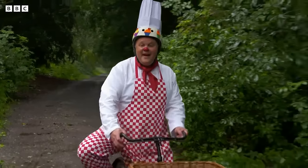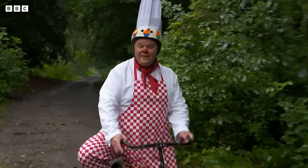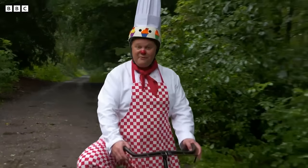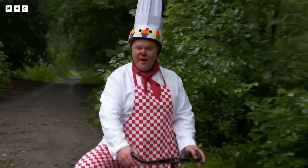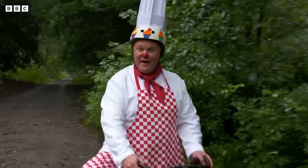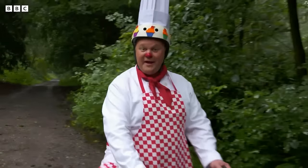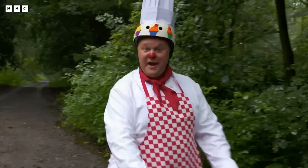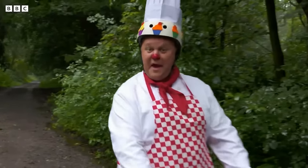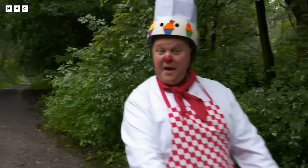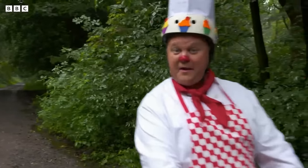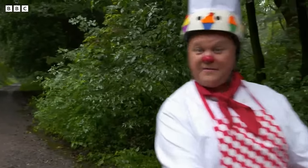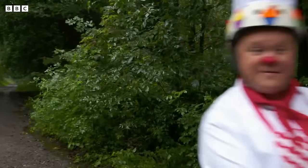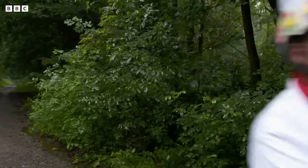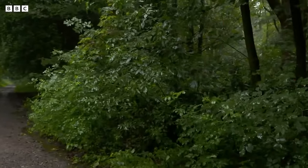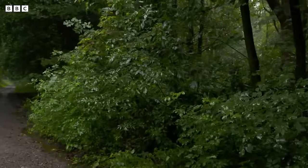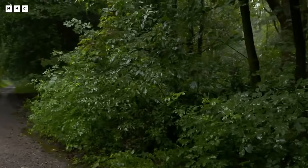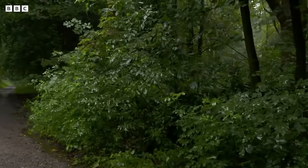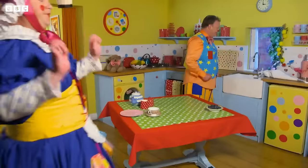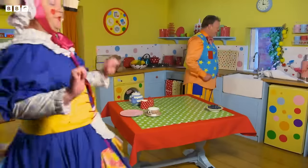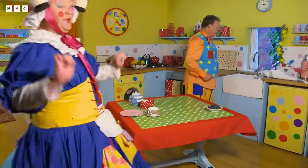It's raining cakes.